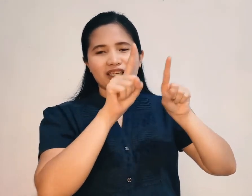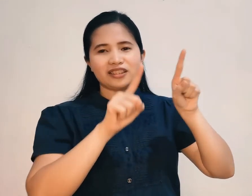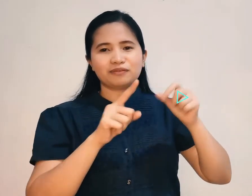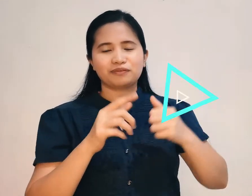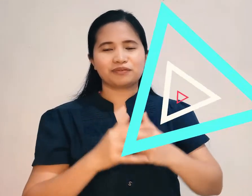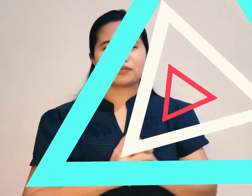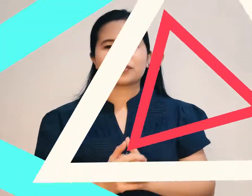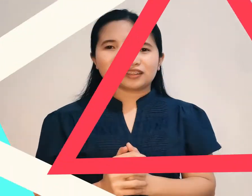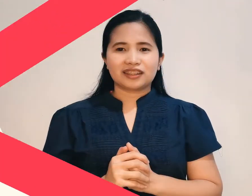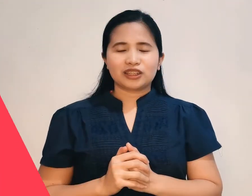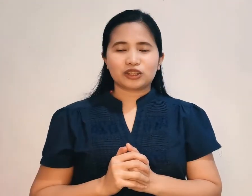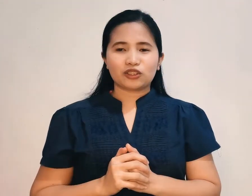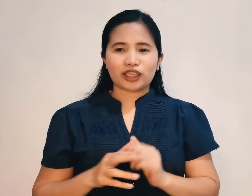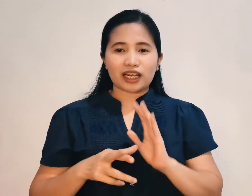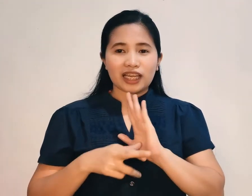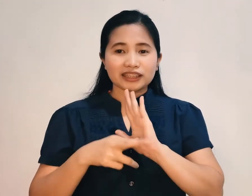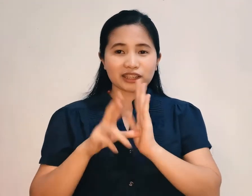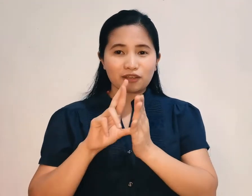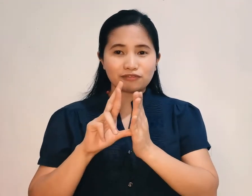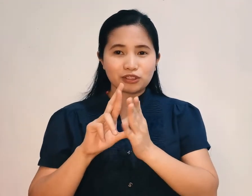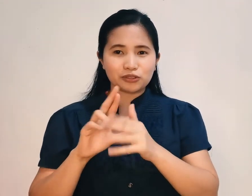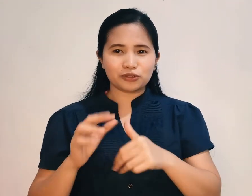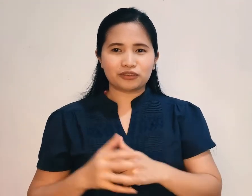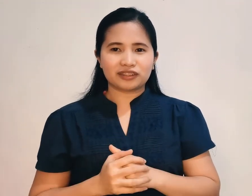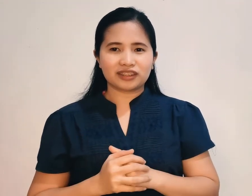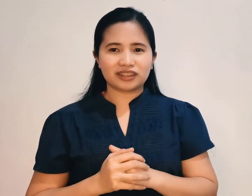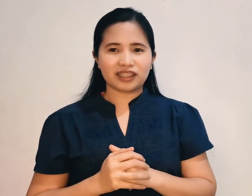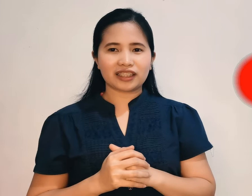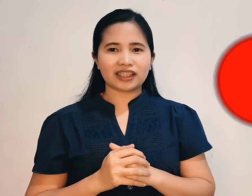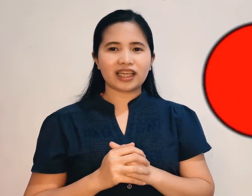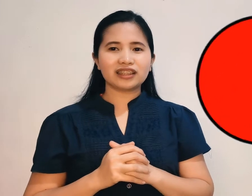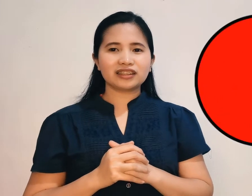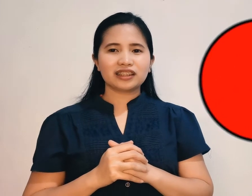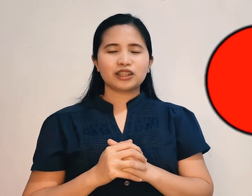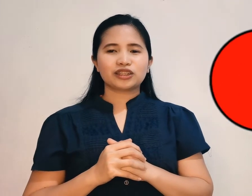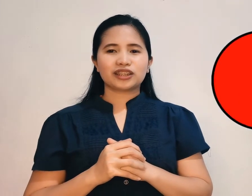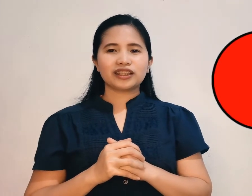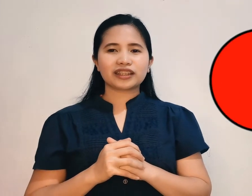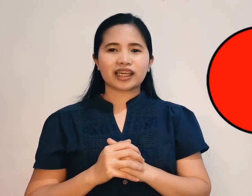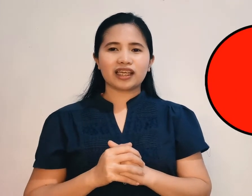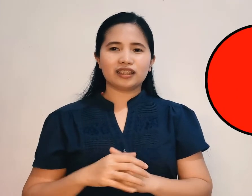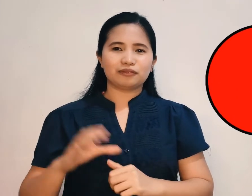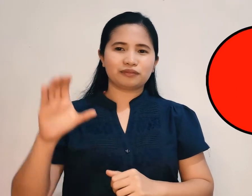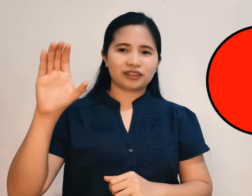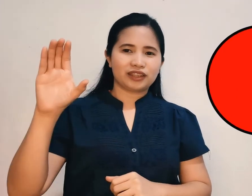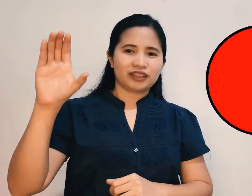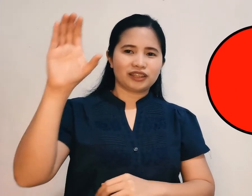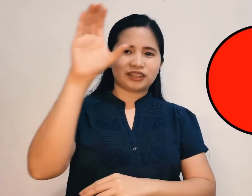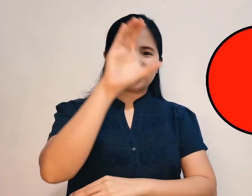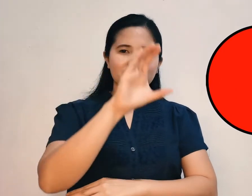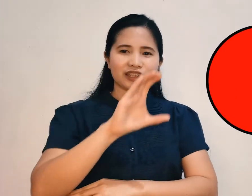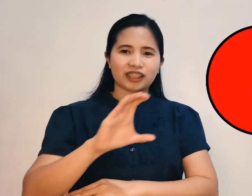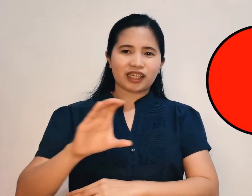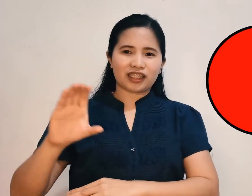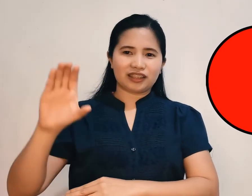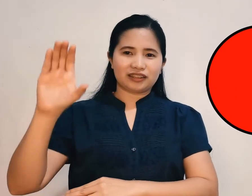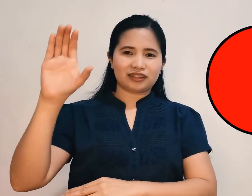Okay? So let's review again. Circle. Circle.